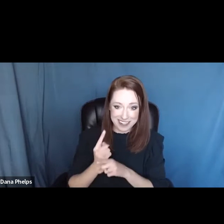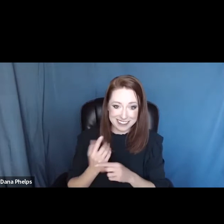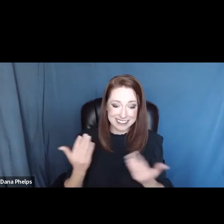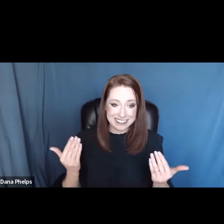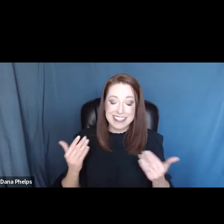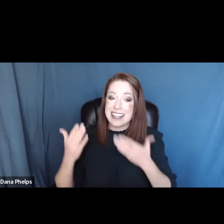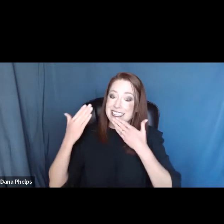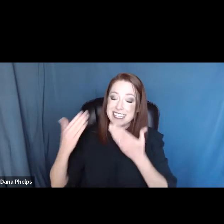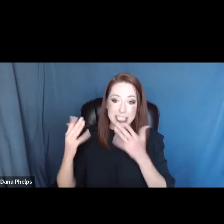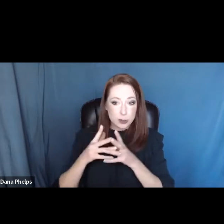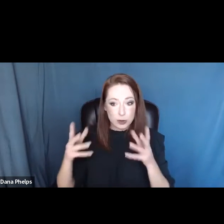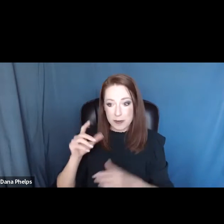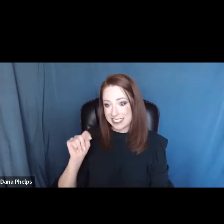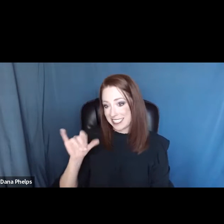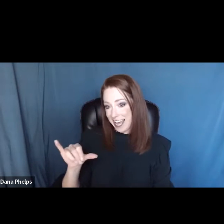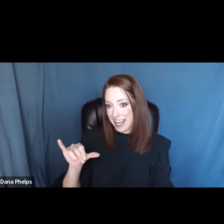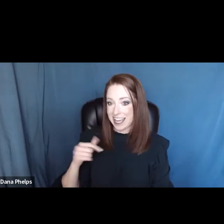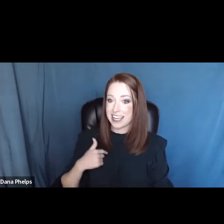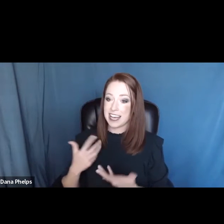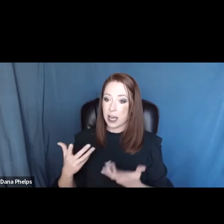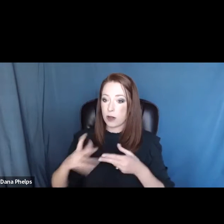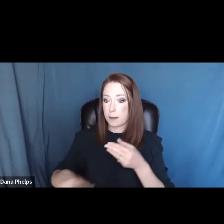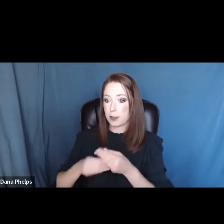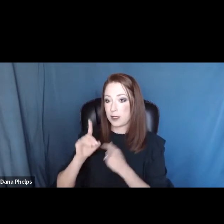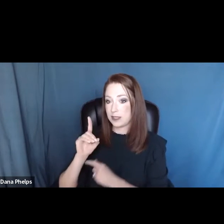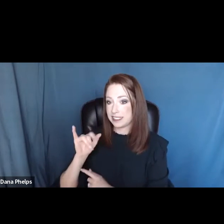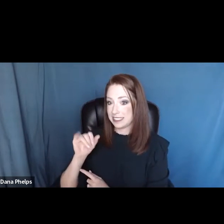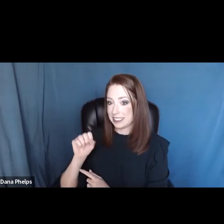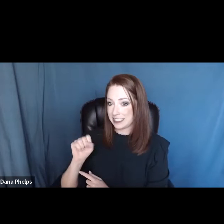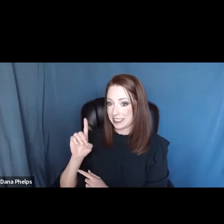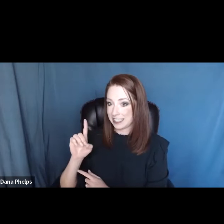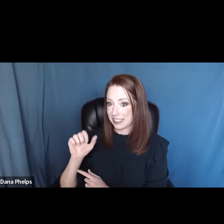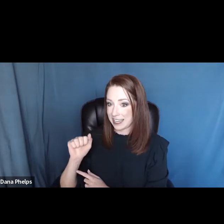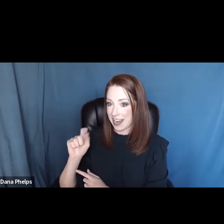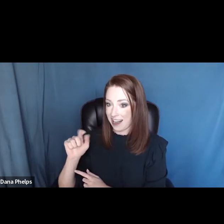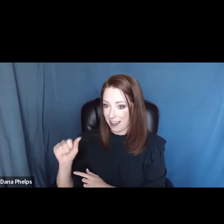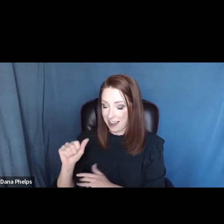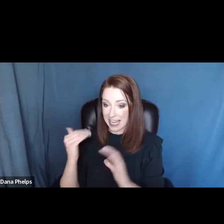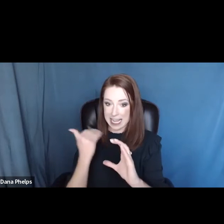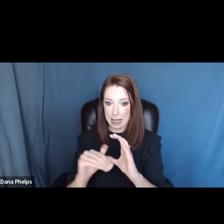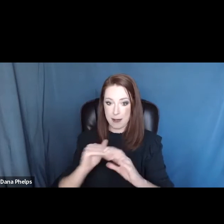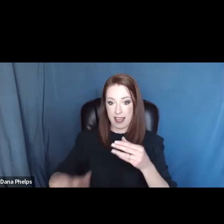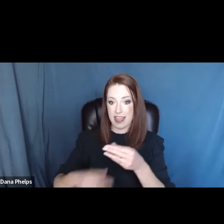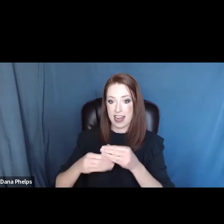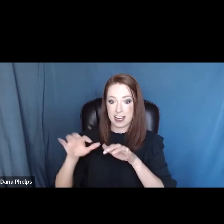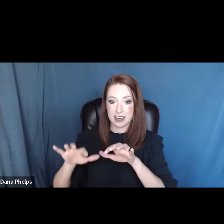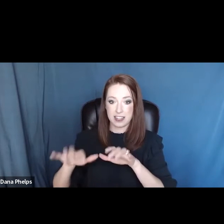thank you so much, Ty. And I'm going to put the DisDATA email right now in the chat. It's